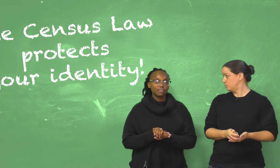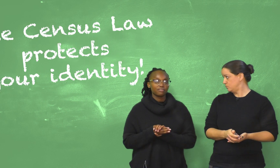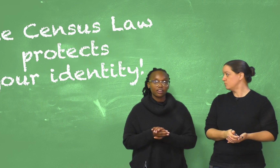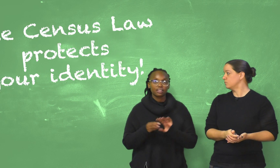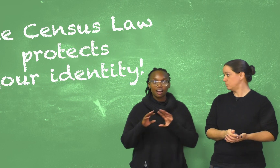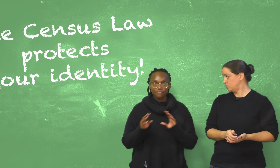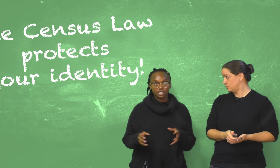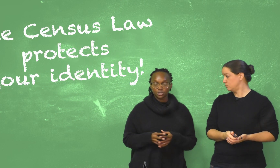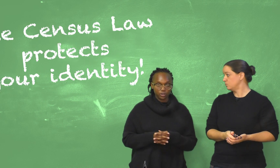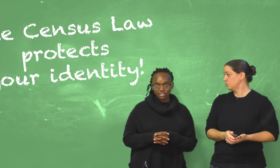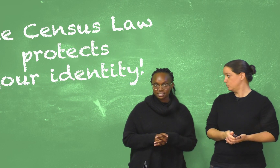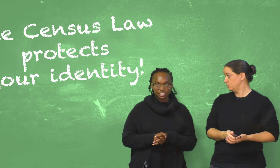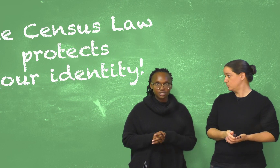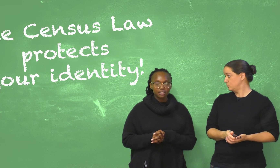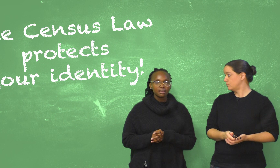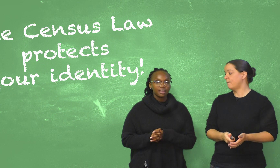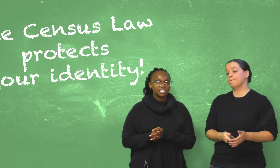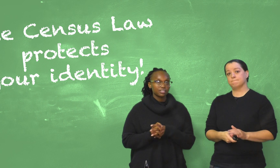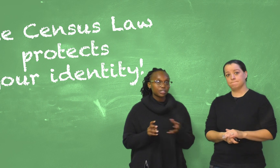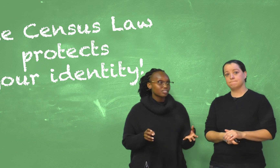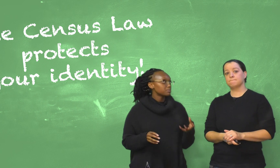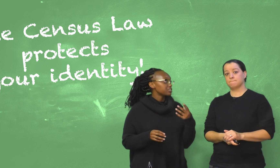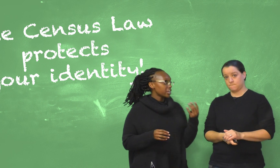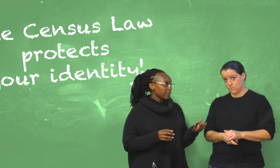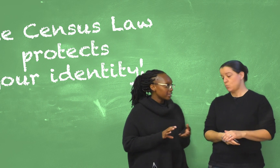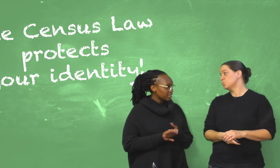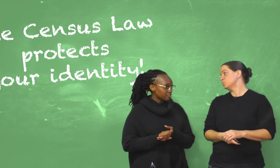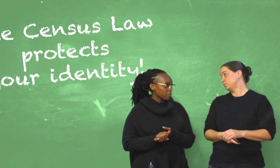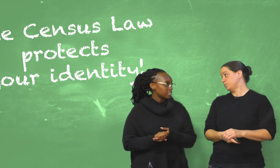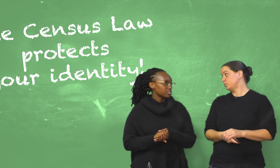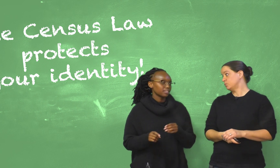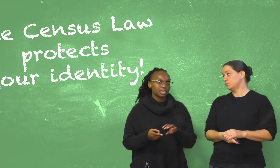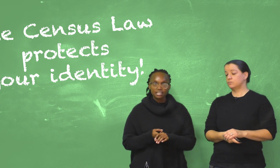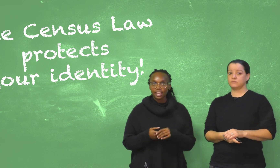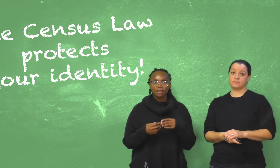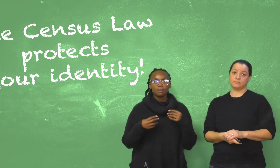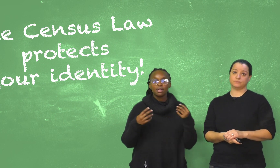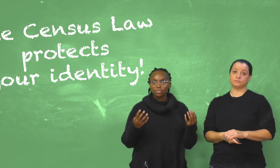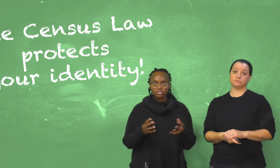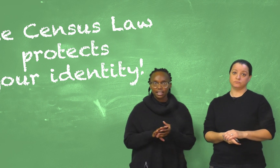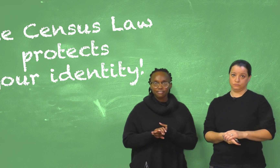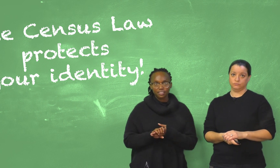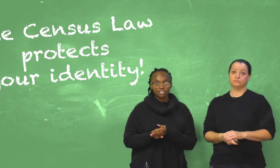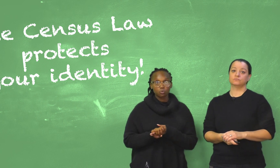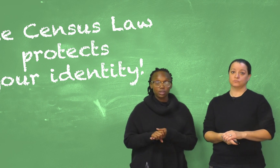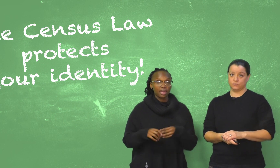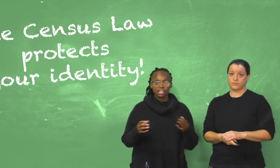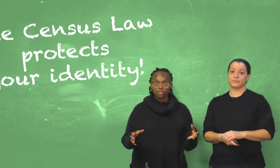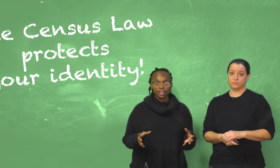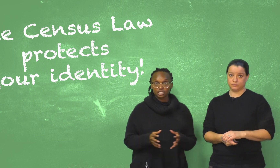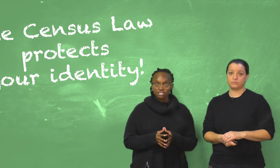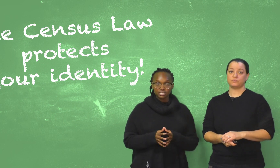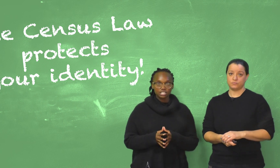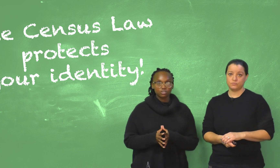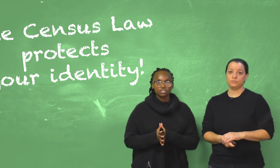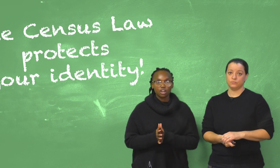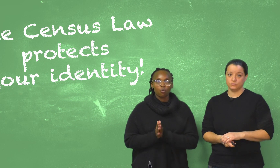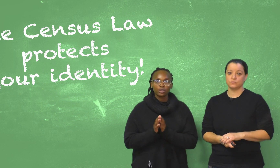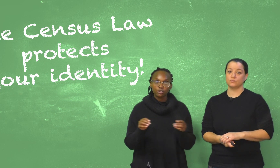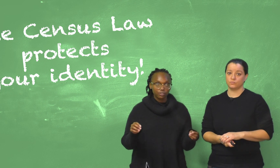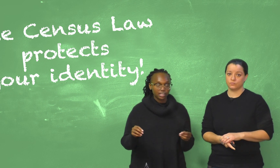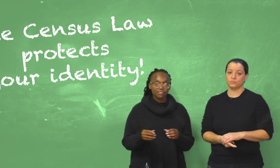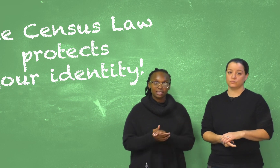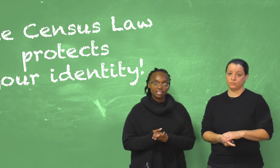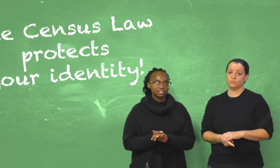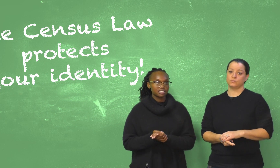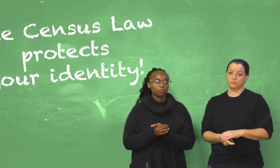of being a very confidential organization. It's illegal for them to share any information like name, those kind of things, with any other agency. So just know